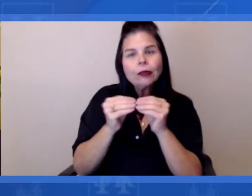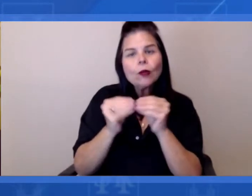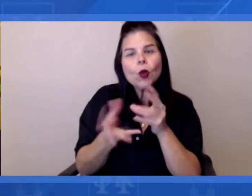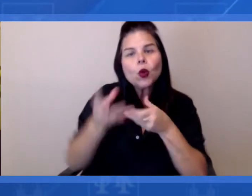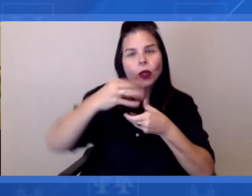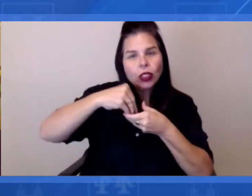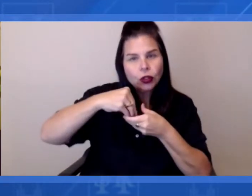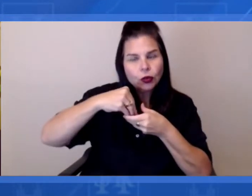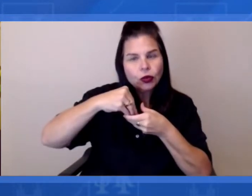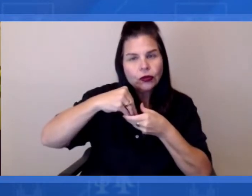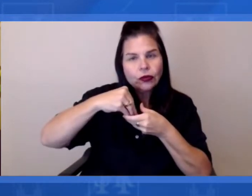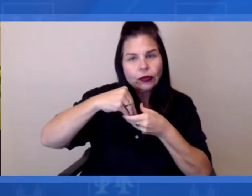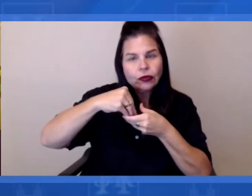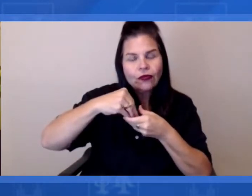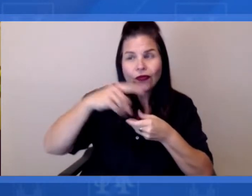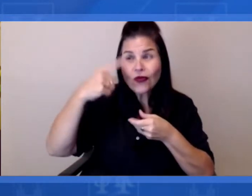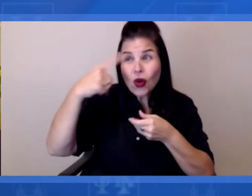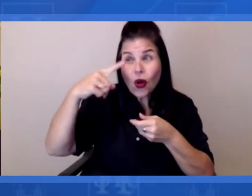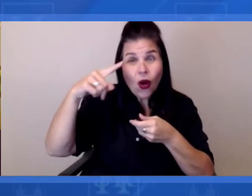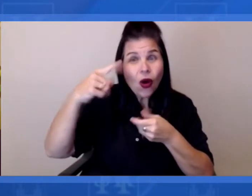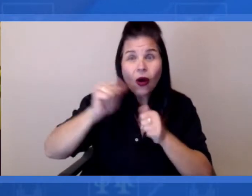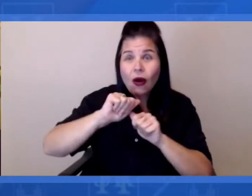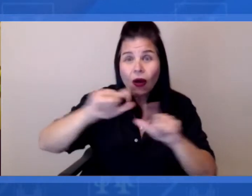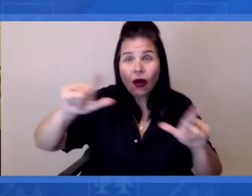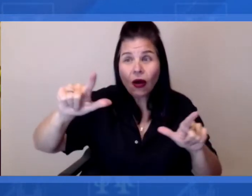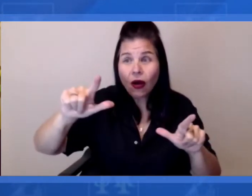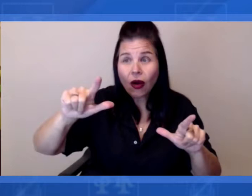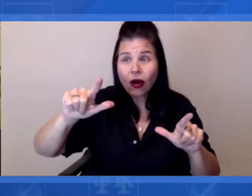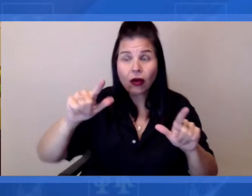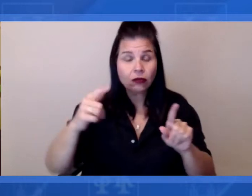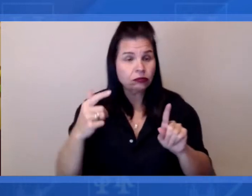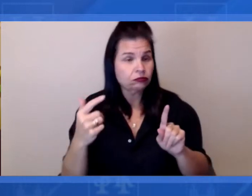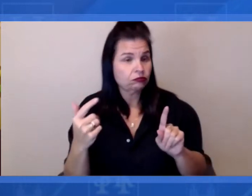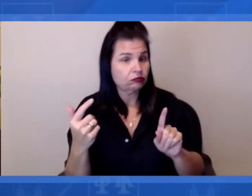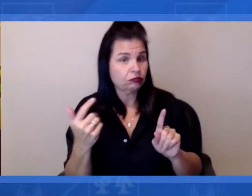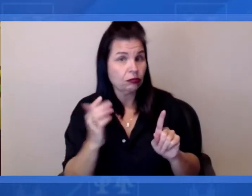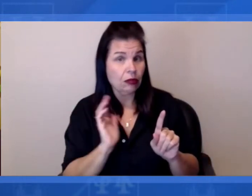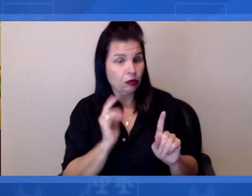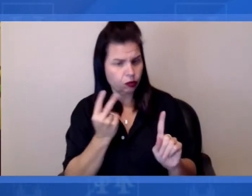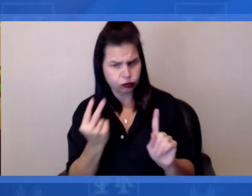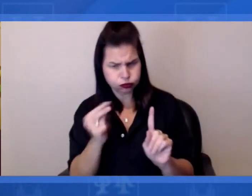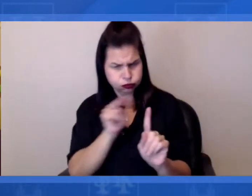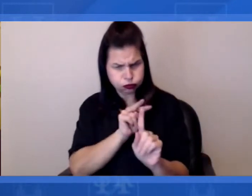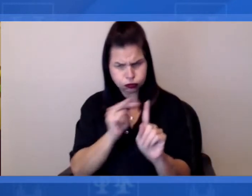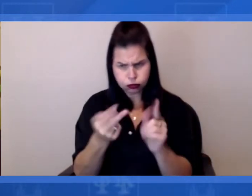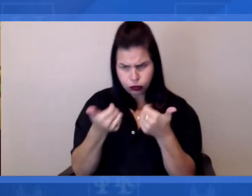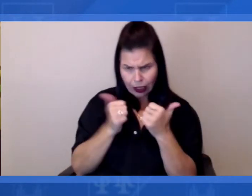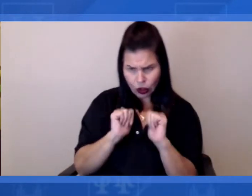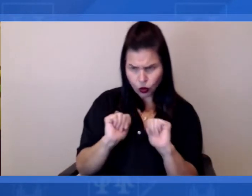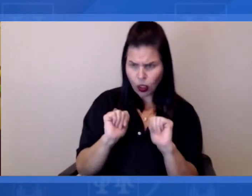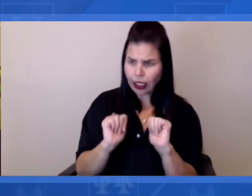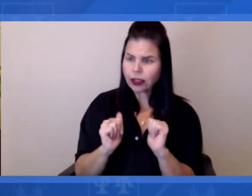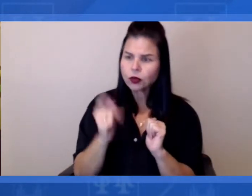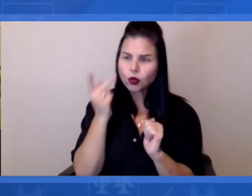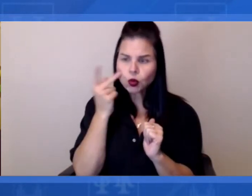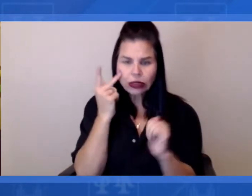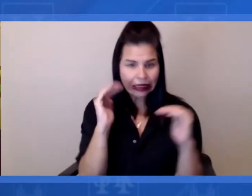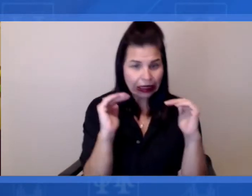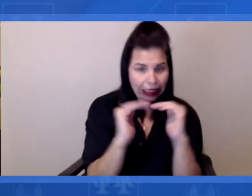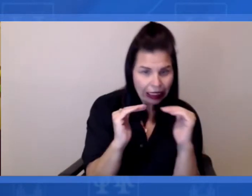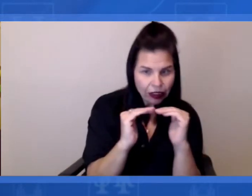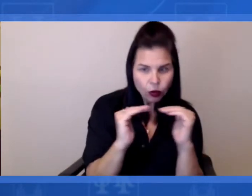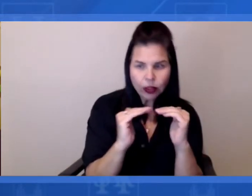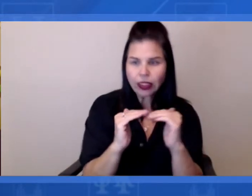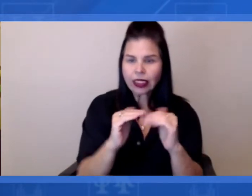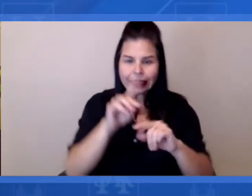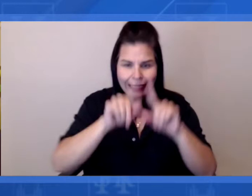all. We view everything that comes to us with the lens of equity, diversity, inclusion,